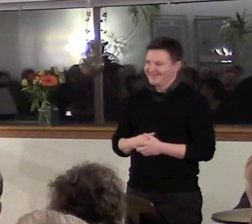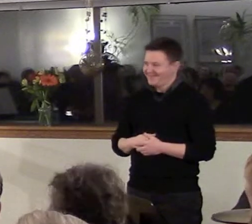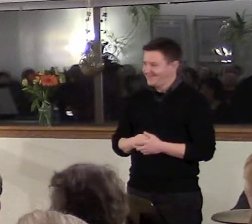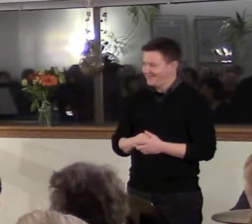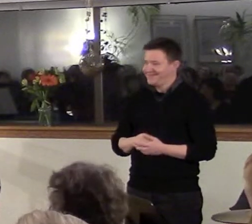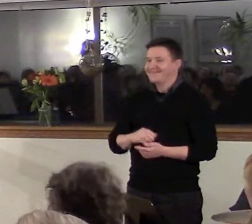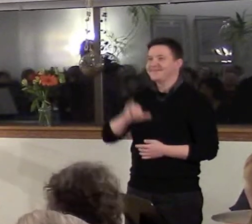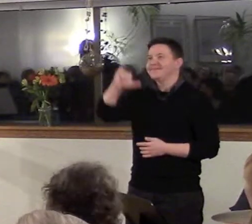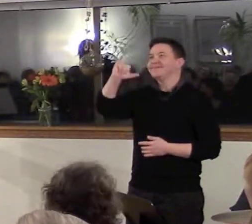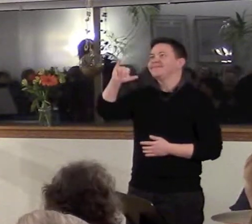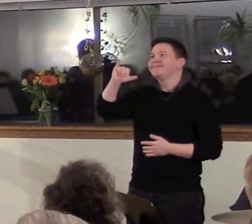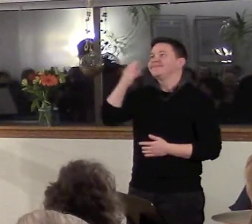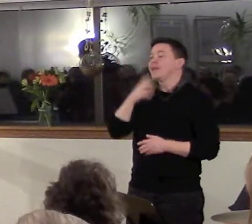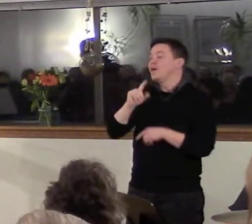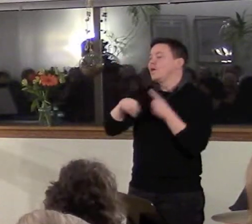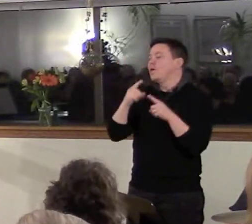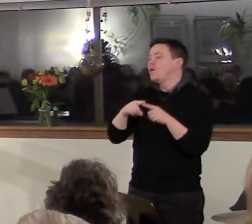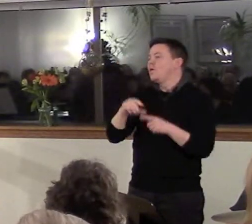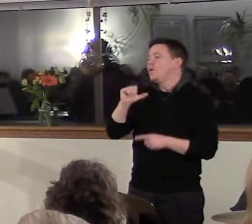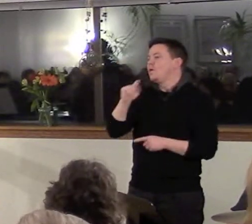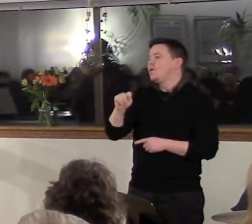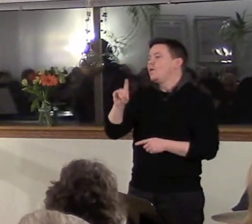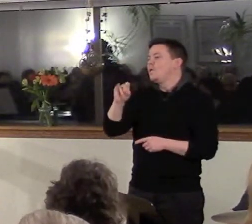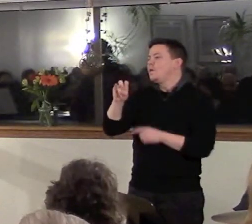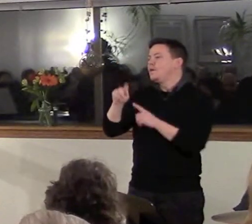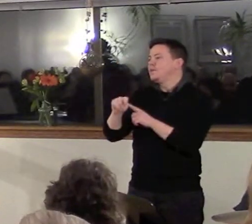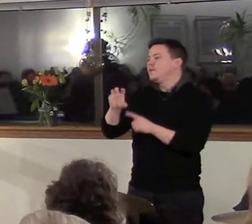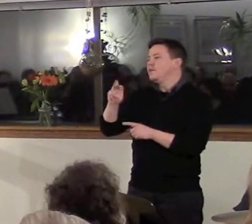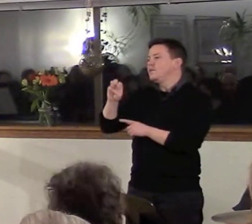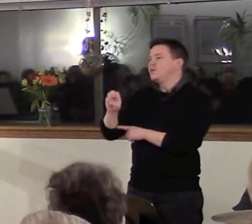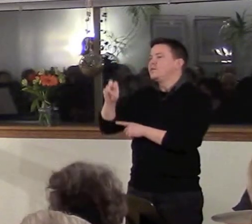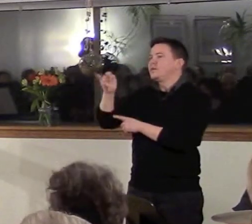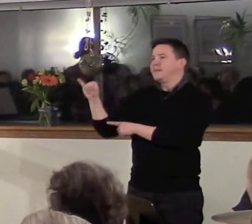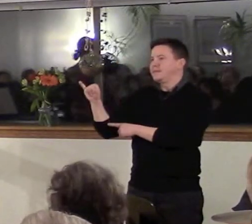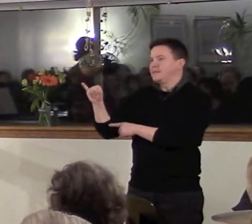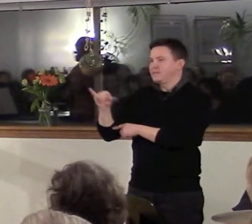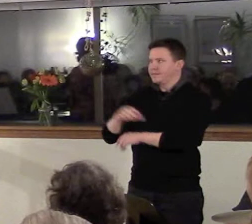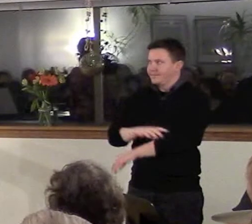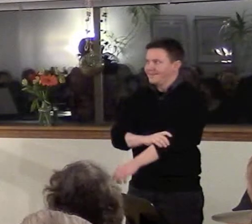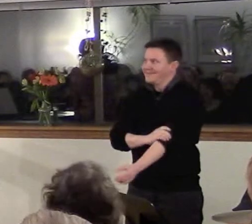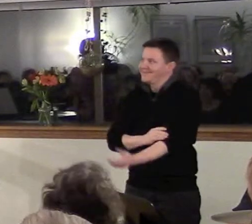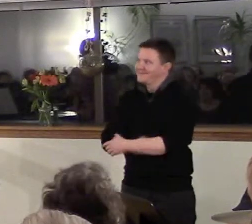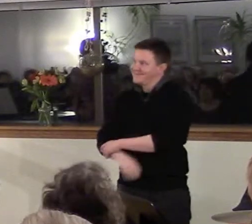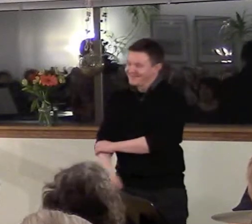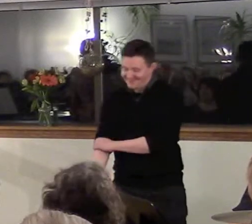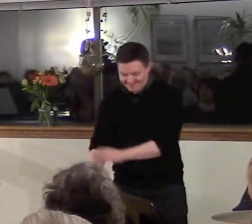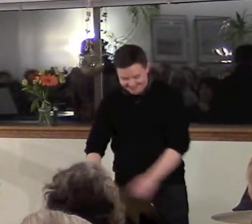don't come easy.